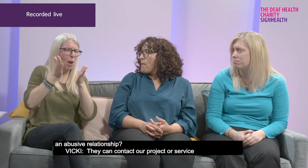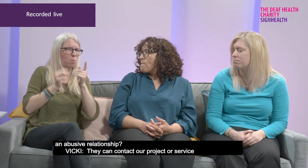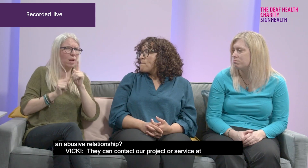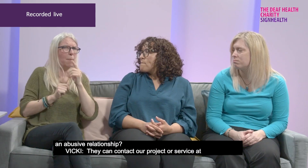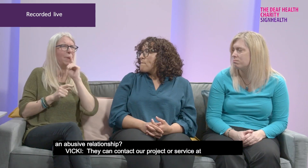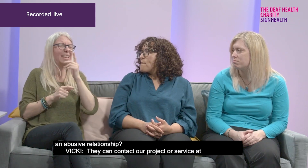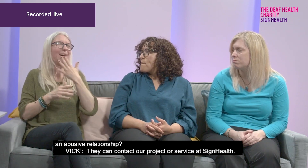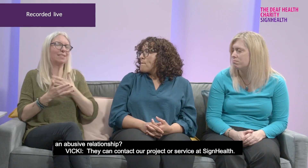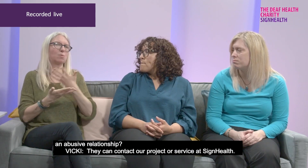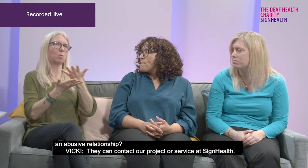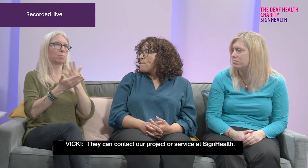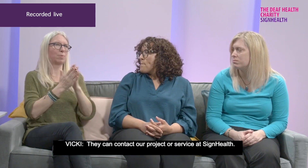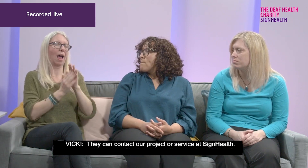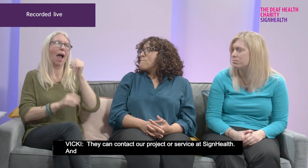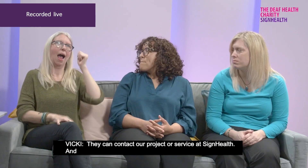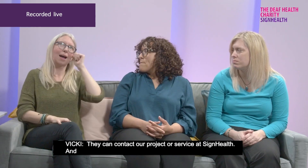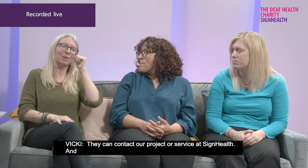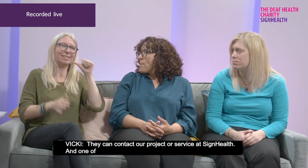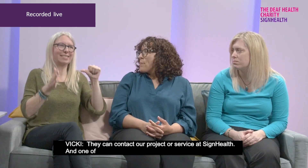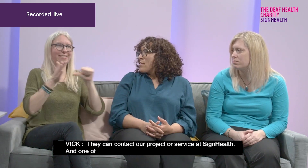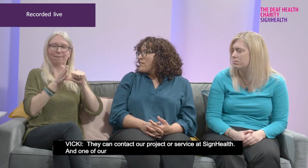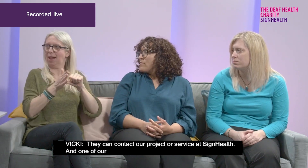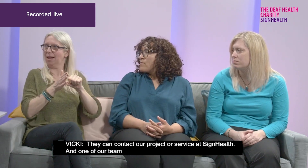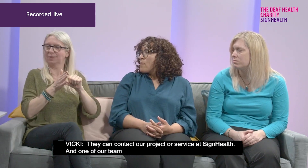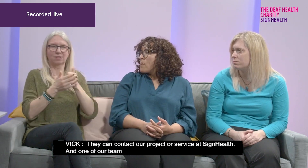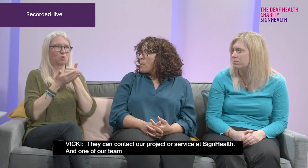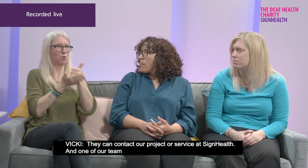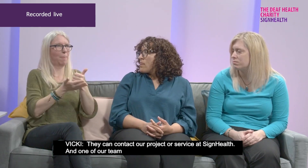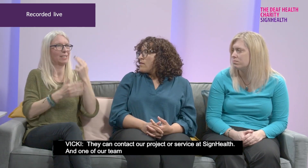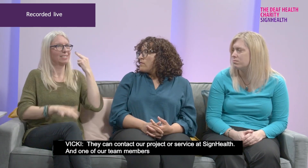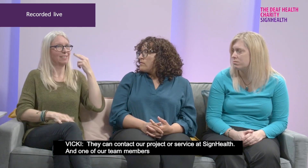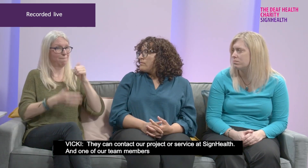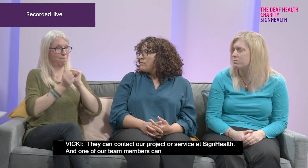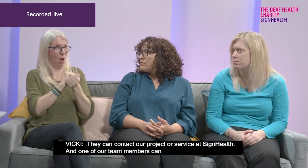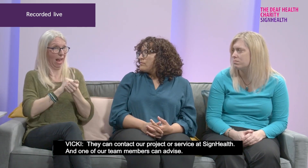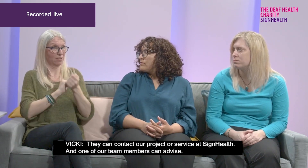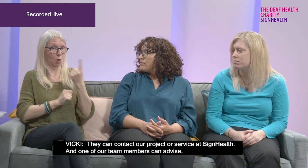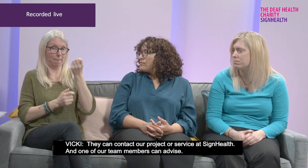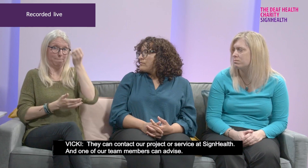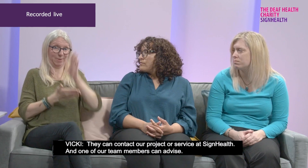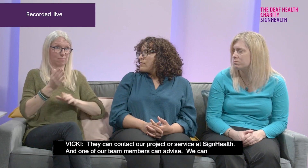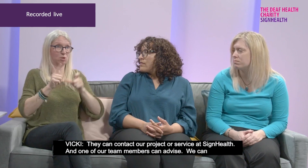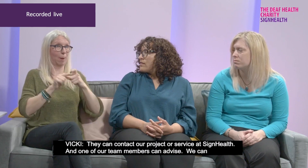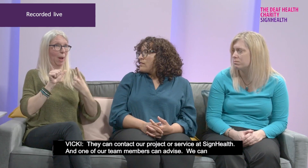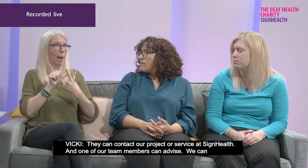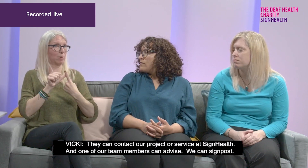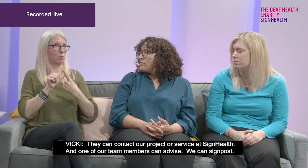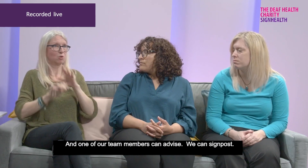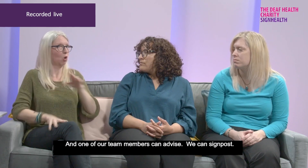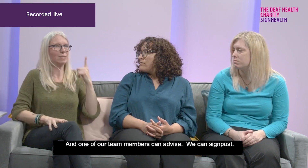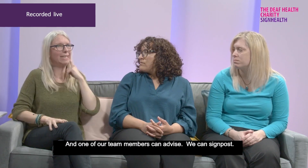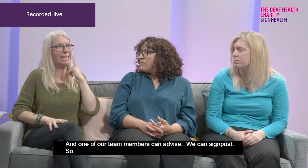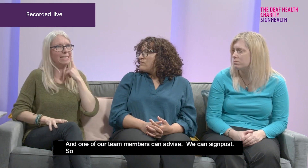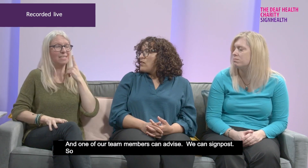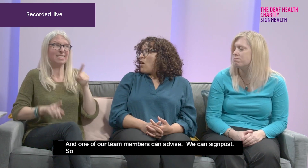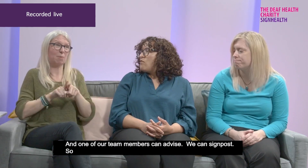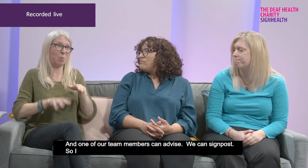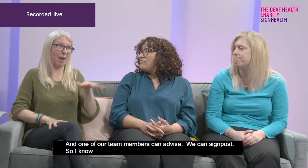can advise, we can signpost. Because I know it can be difficult. You know, like, there may be a friend who's gone through